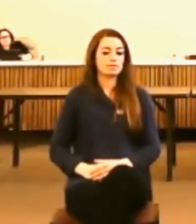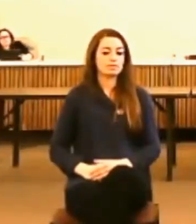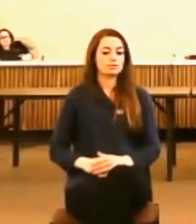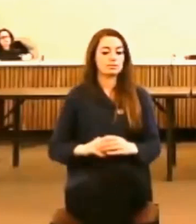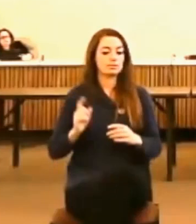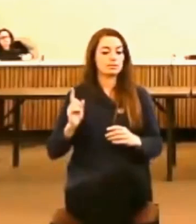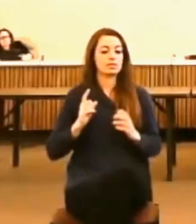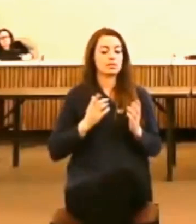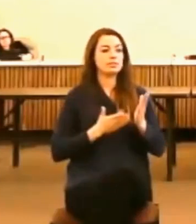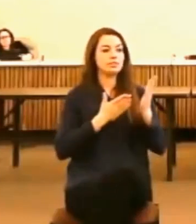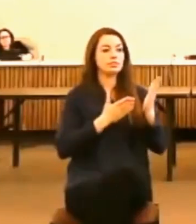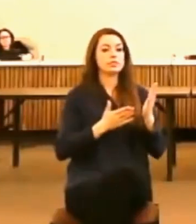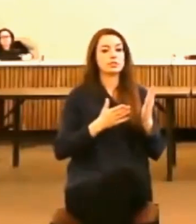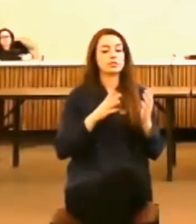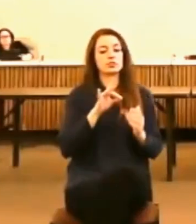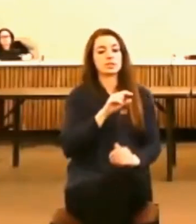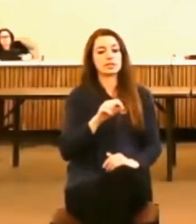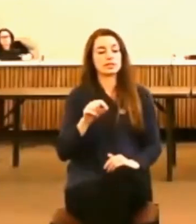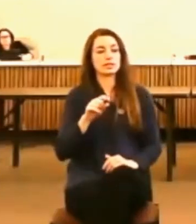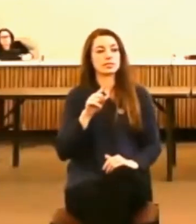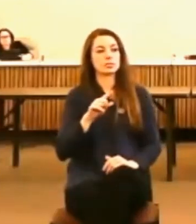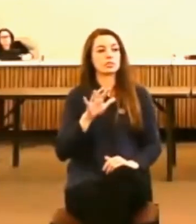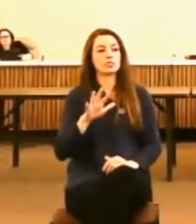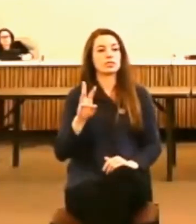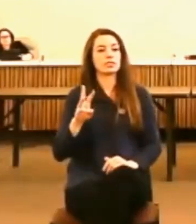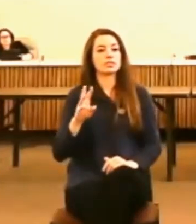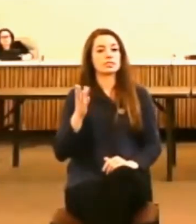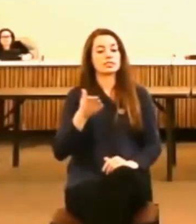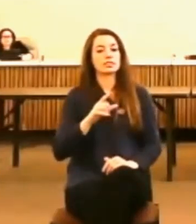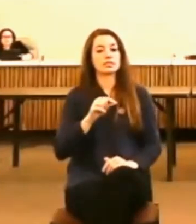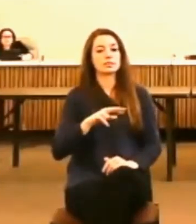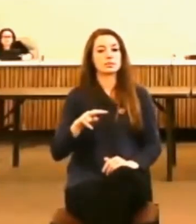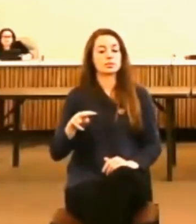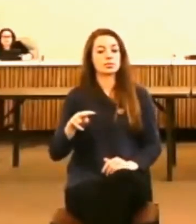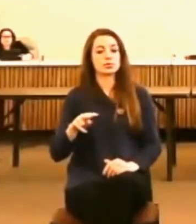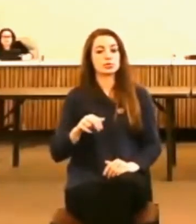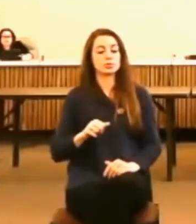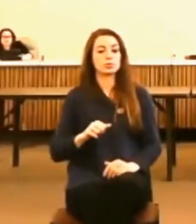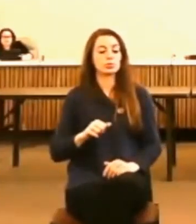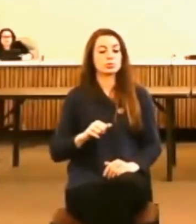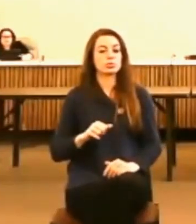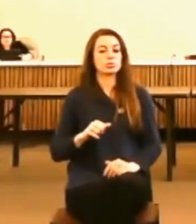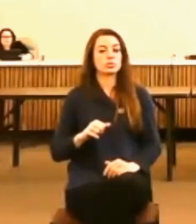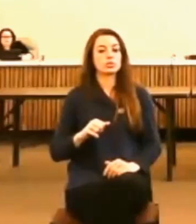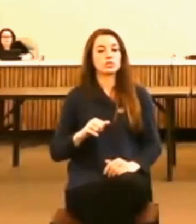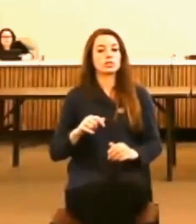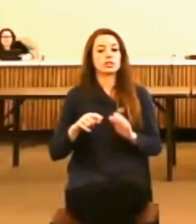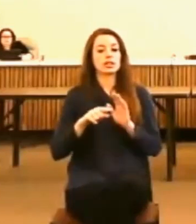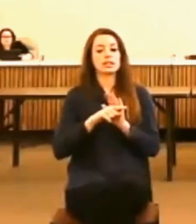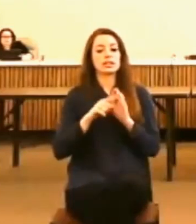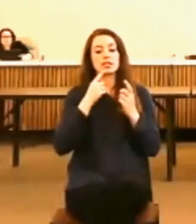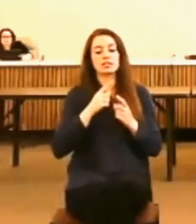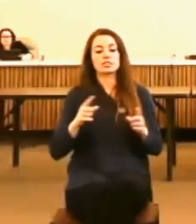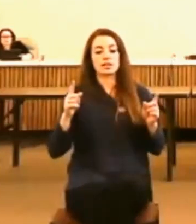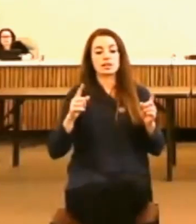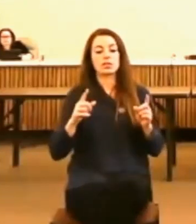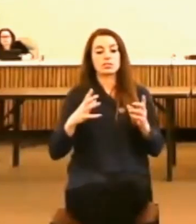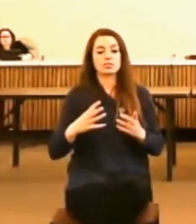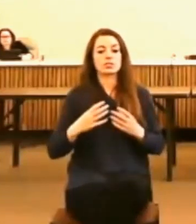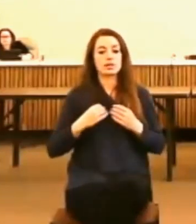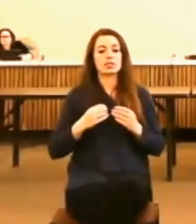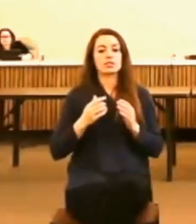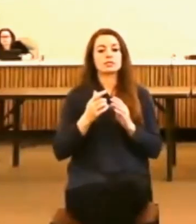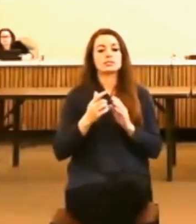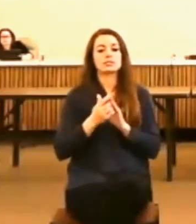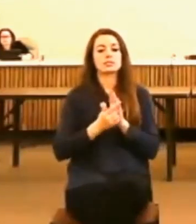genomes that differed between dogs living in these two locations. Interestingly, Some of them